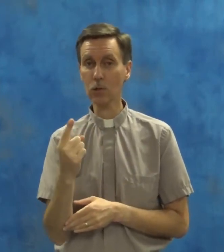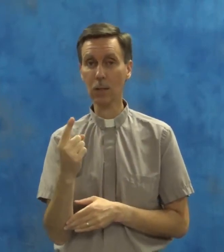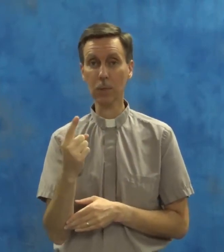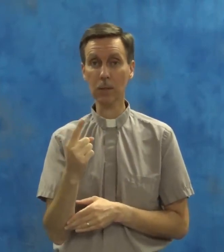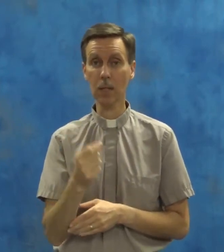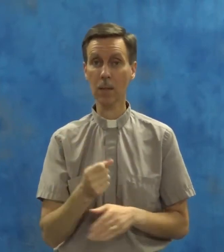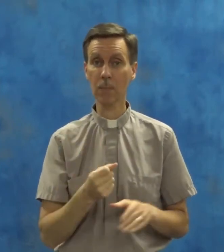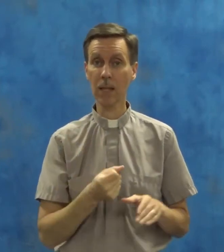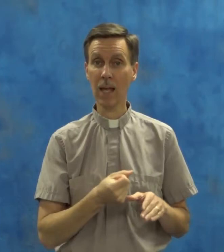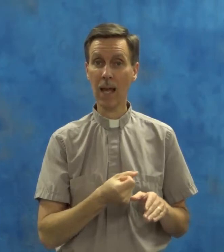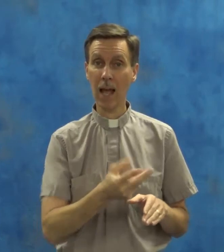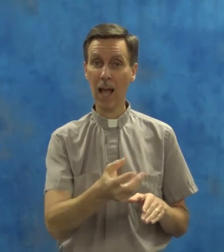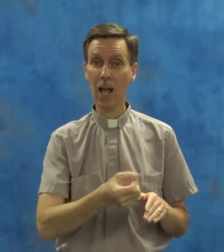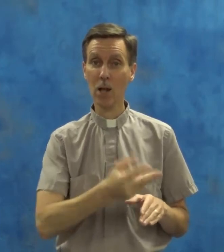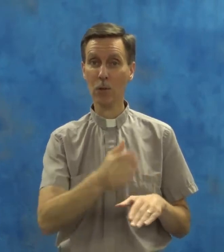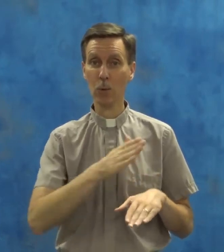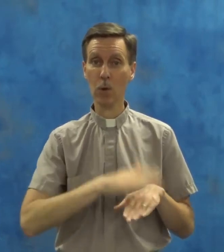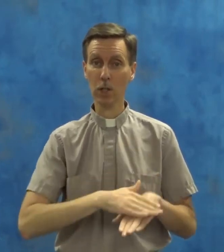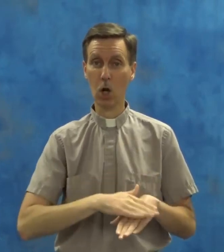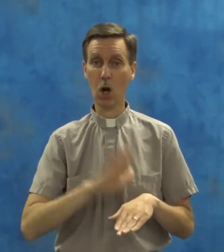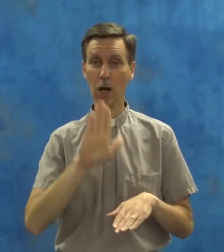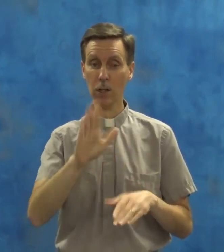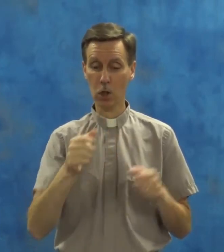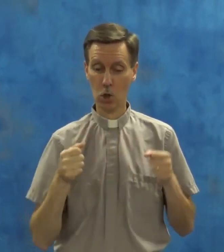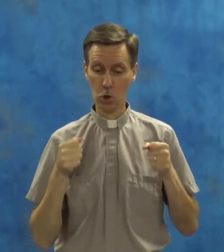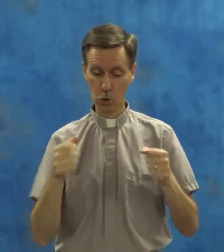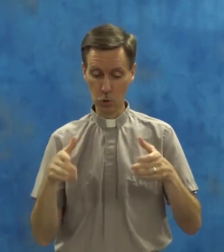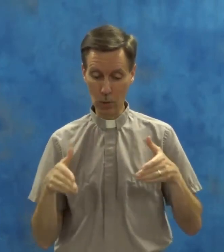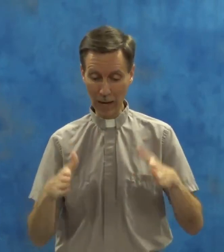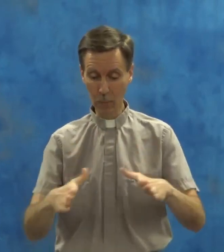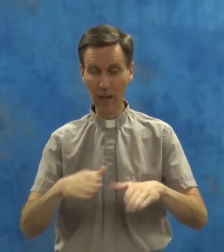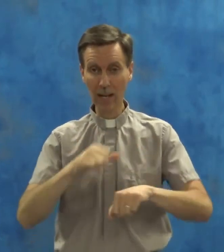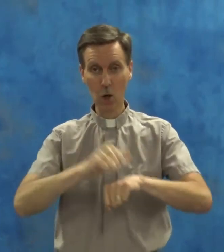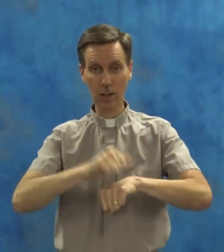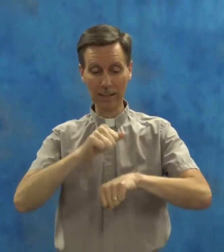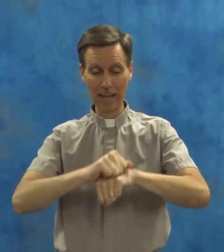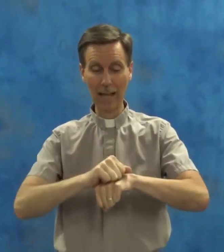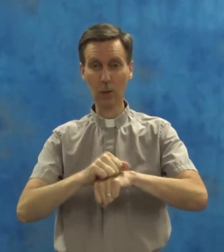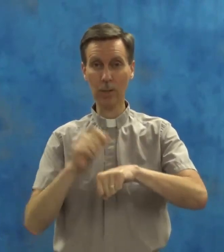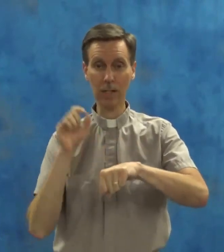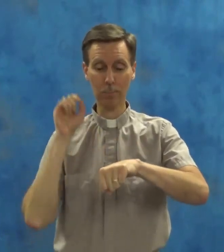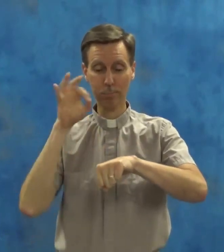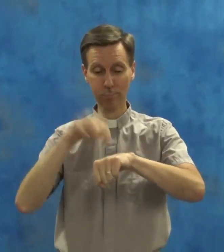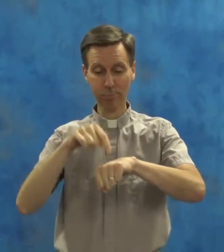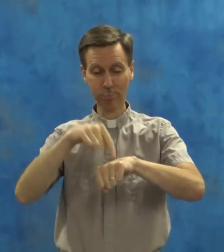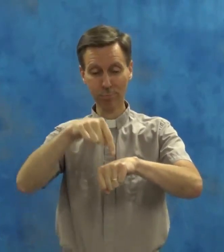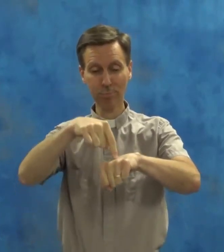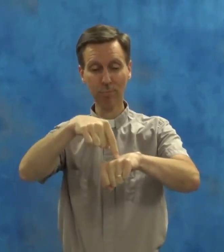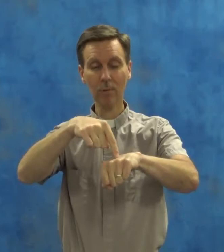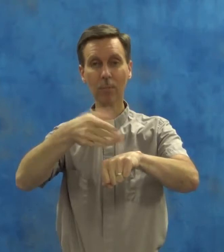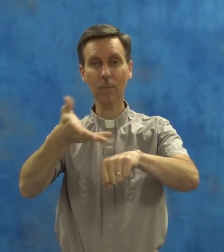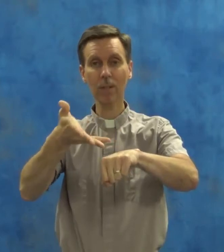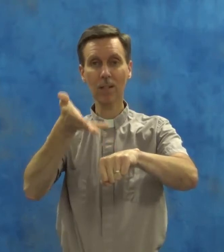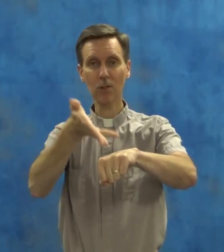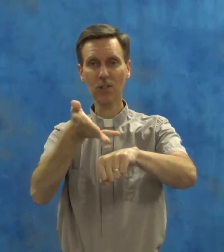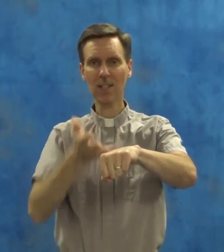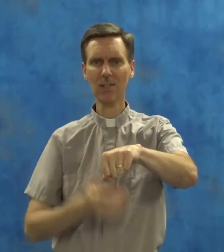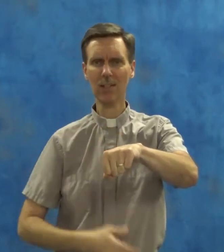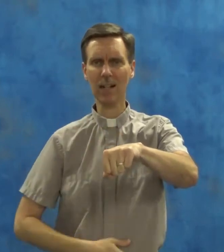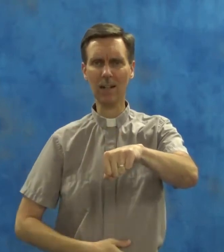something, and throw it on your driveway, on the concrete? It just sits there.